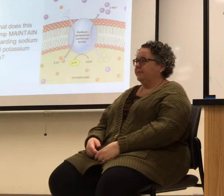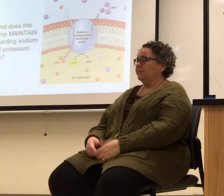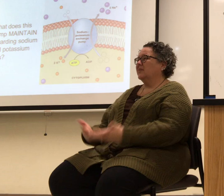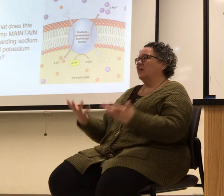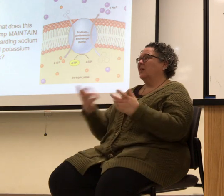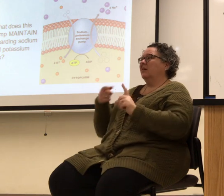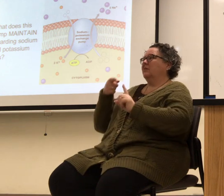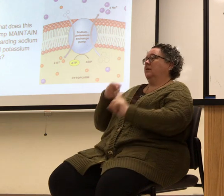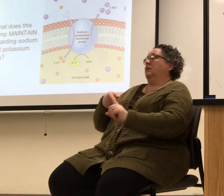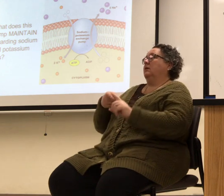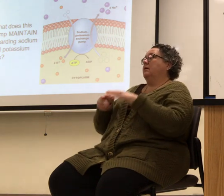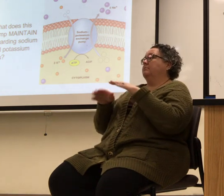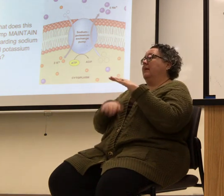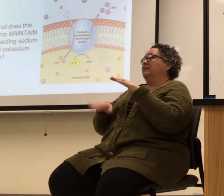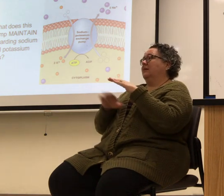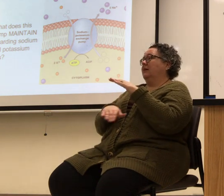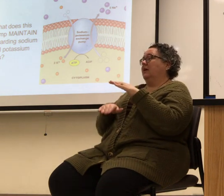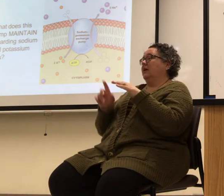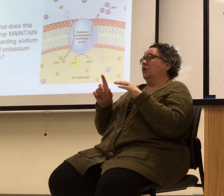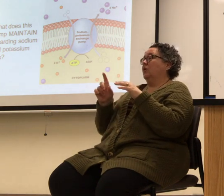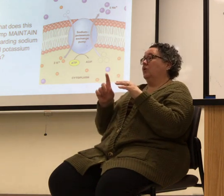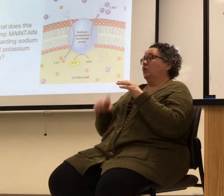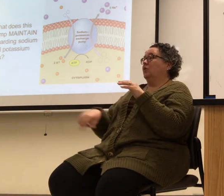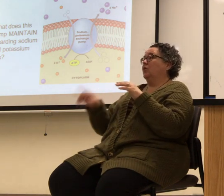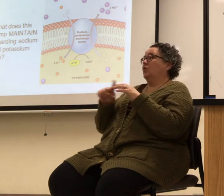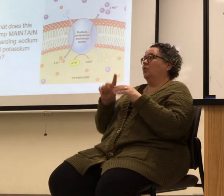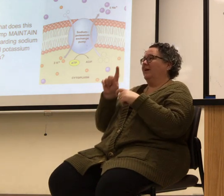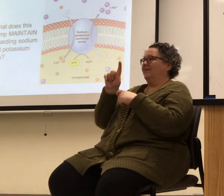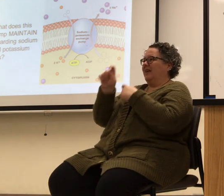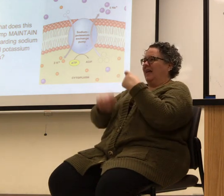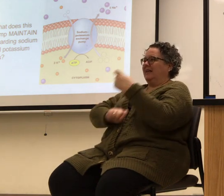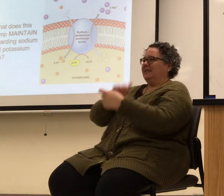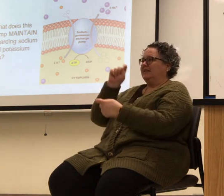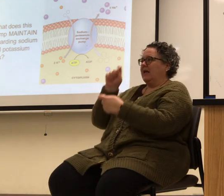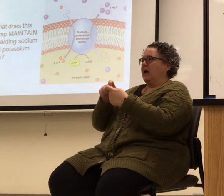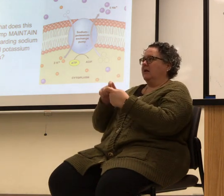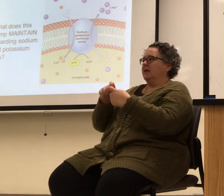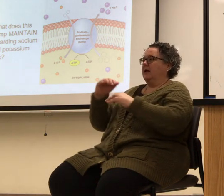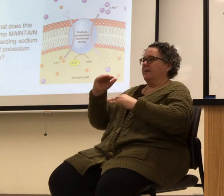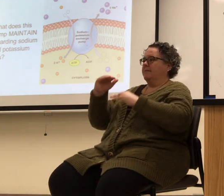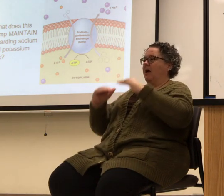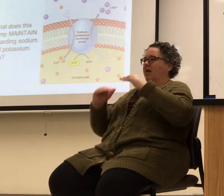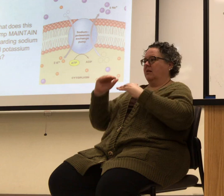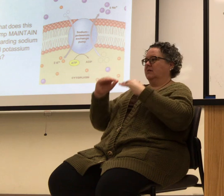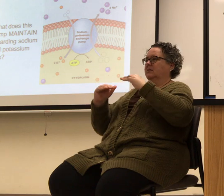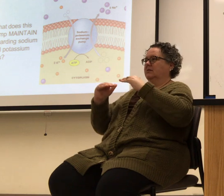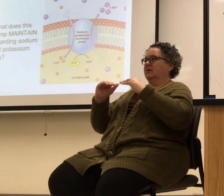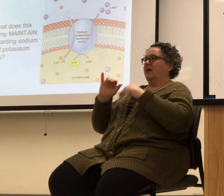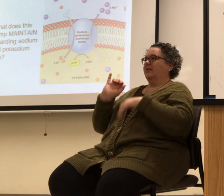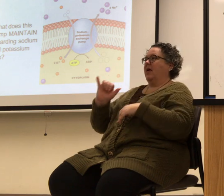Essentially, you've exactly balanced the passive forces of leak.